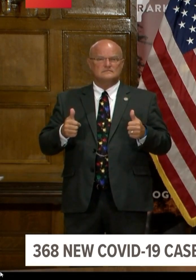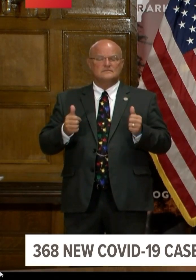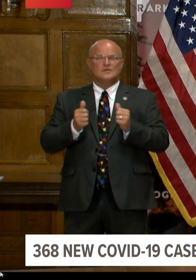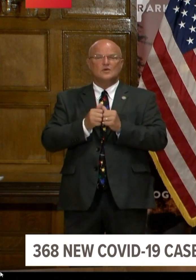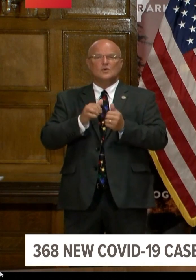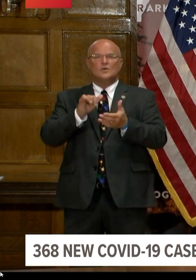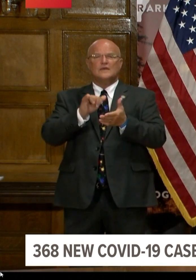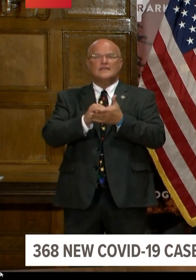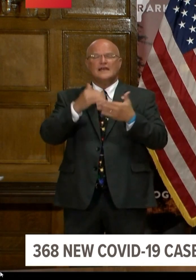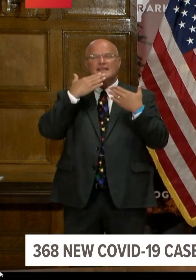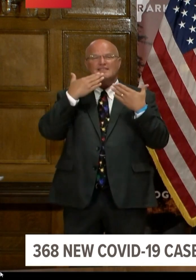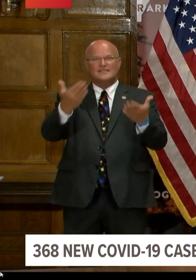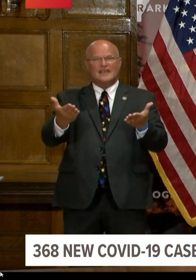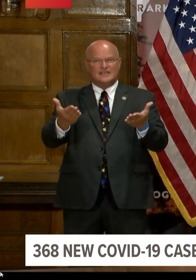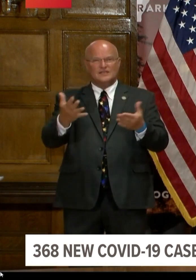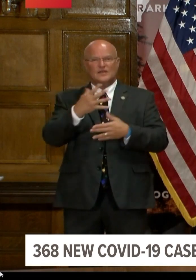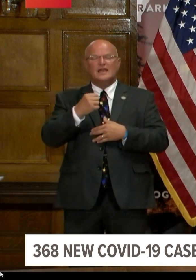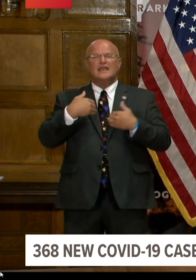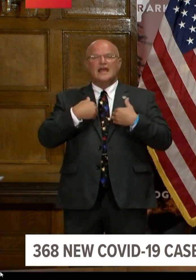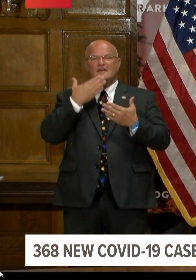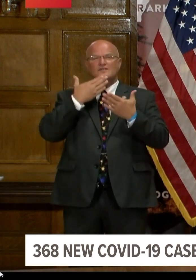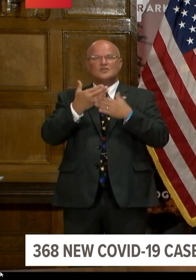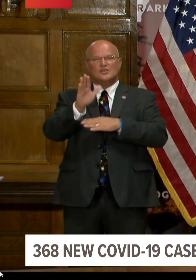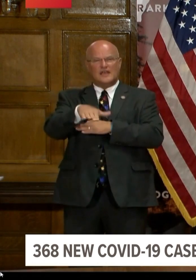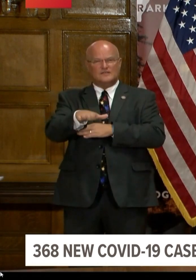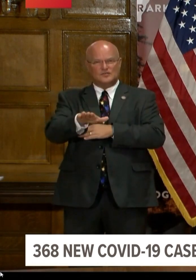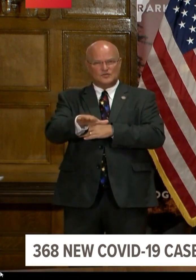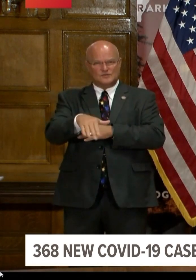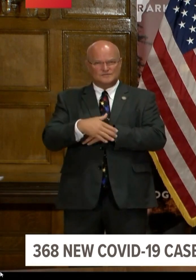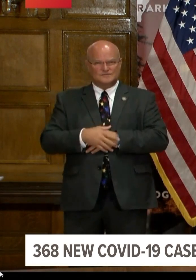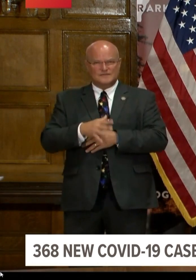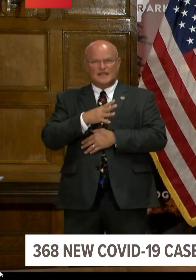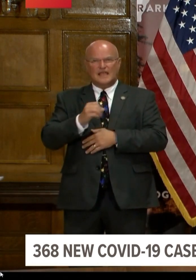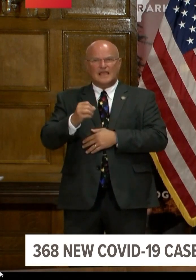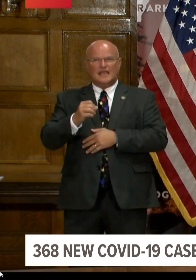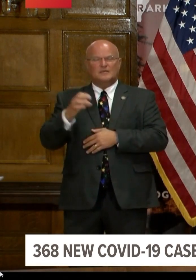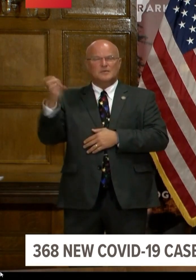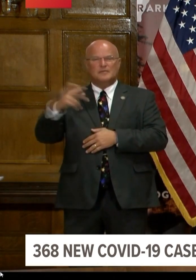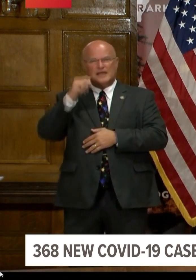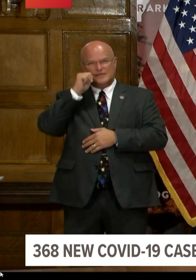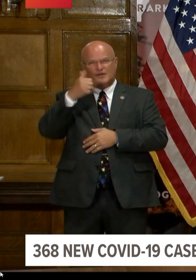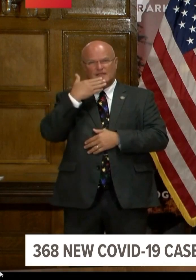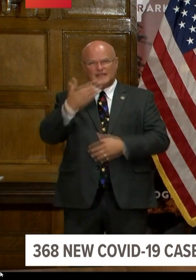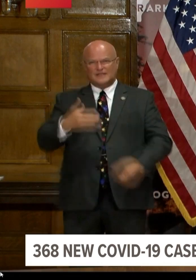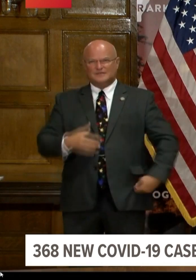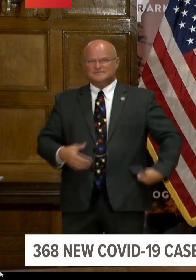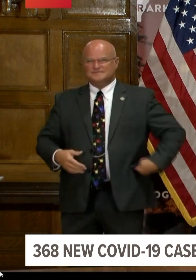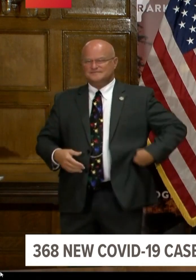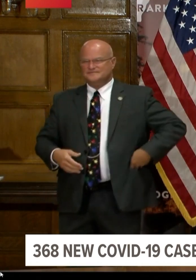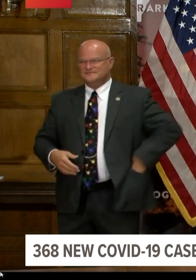With that, thank you, and y'all have a good afternoon, and we'll be back tomorrow. Thank you.